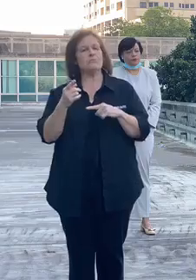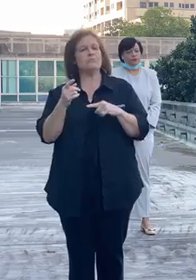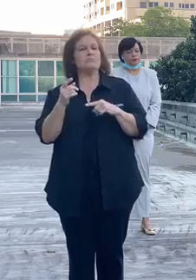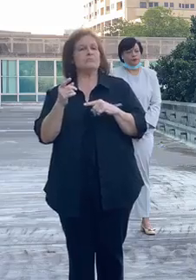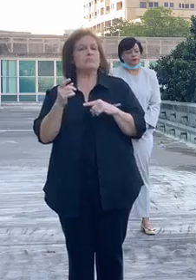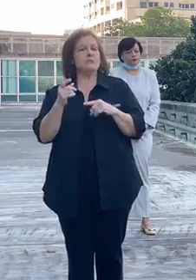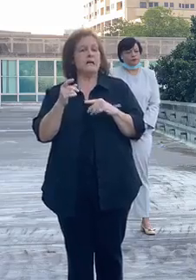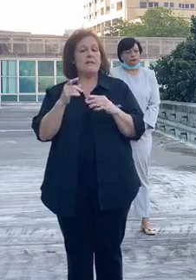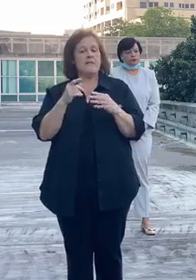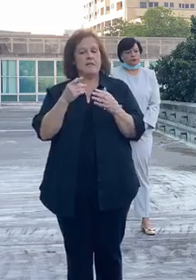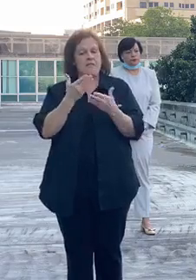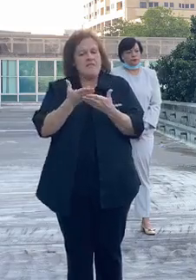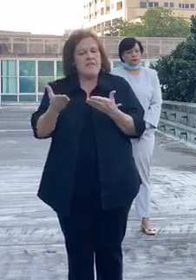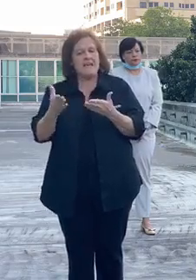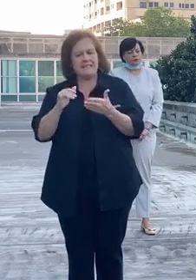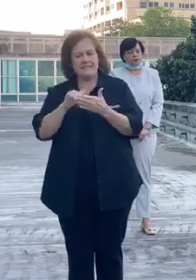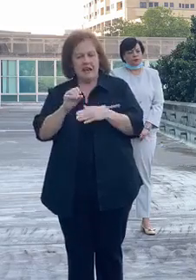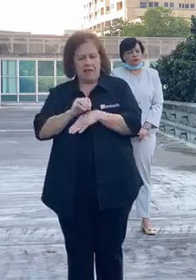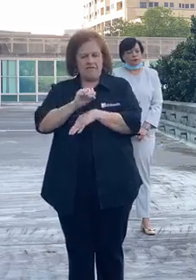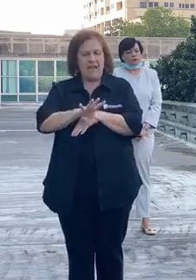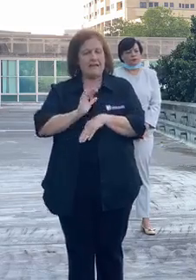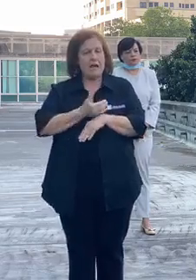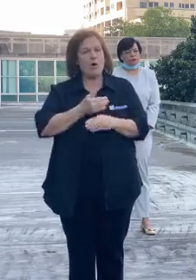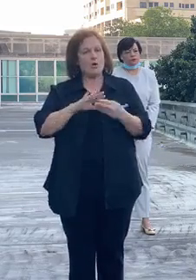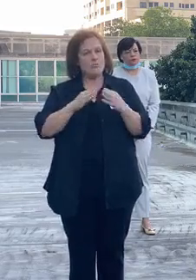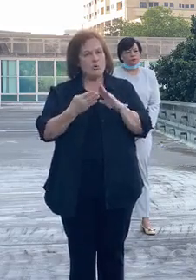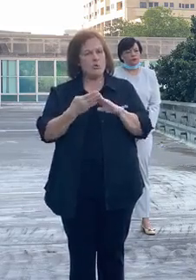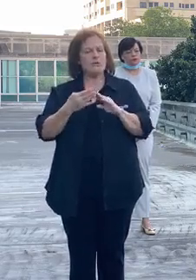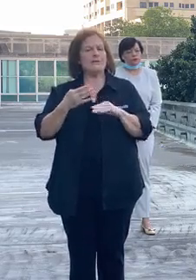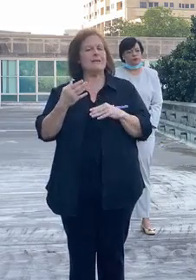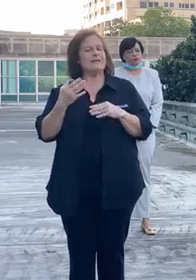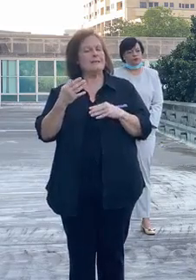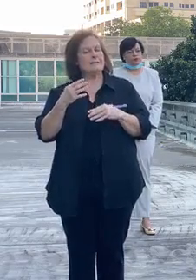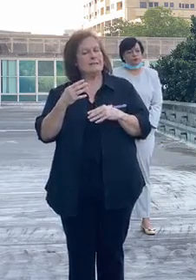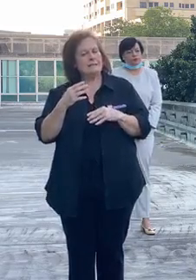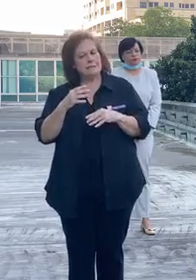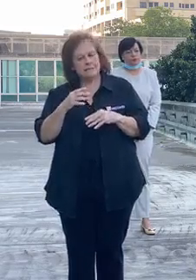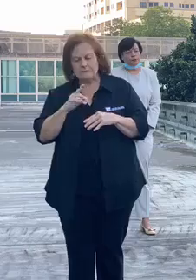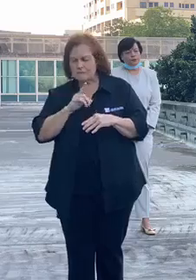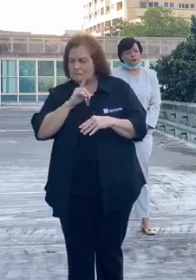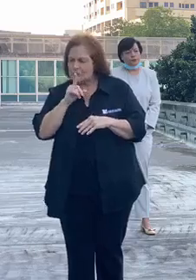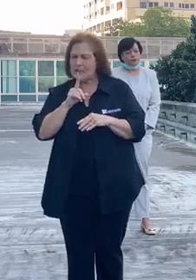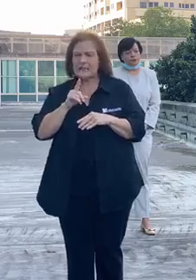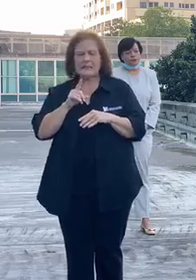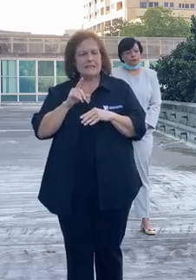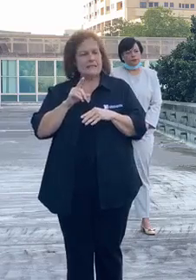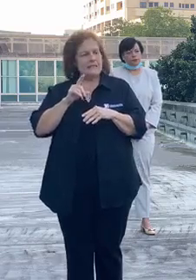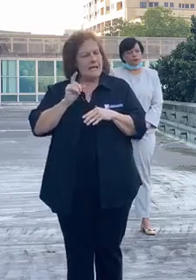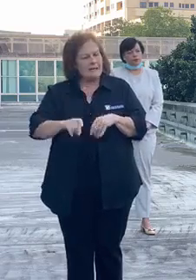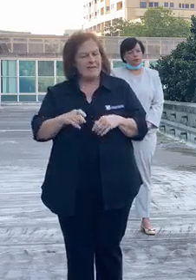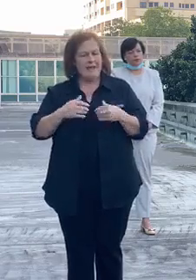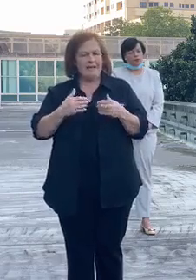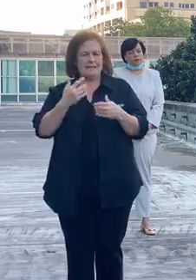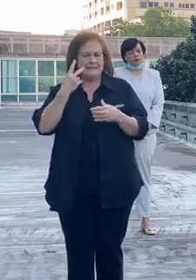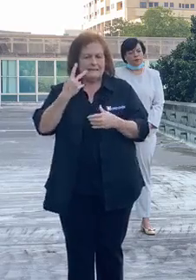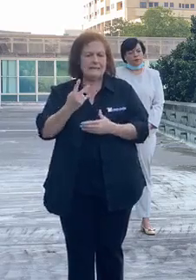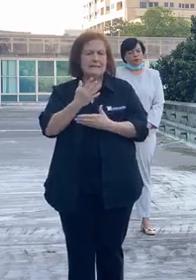generations of inequities that have plagued our community, and about the need for real, lasting structural changes